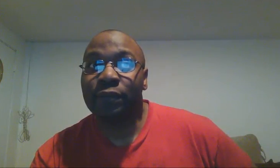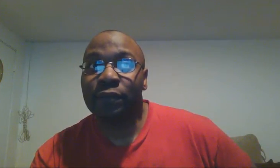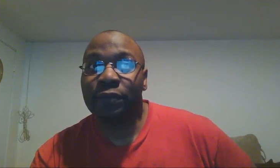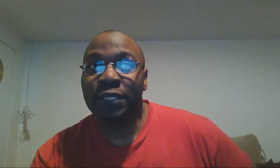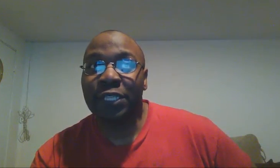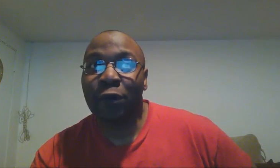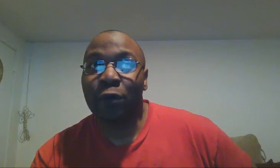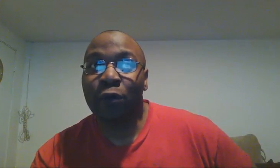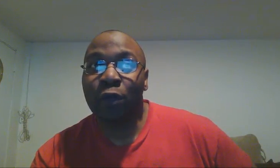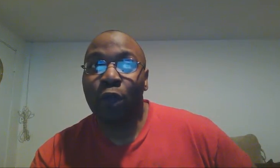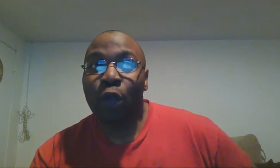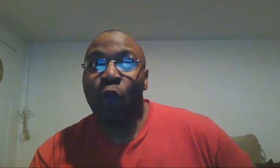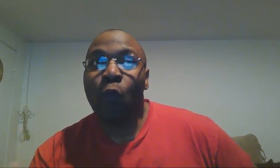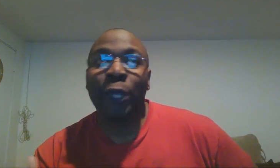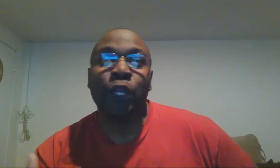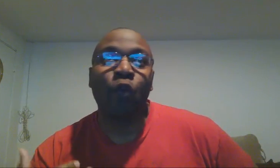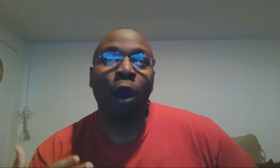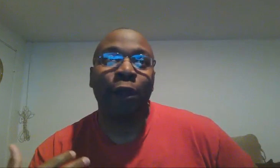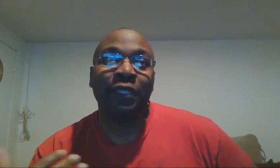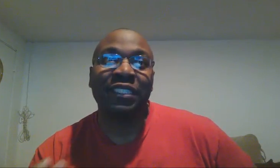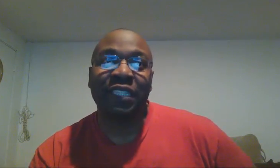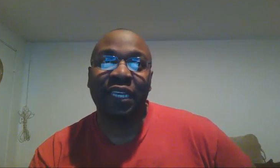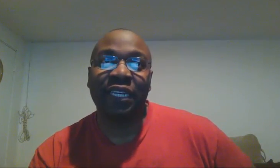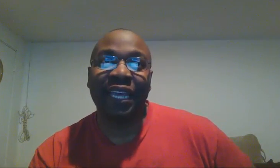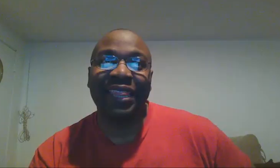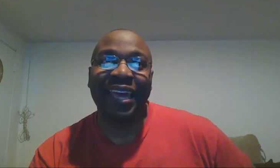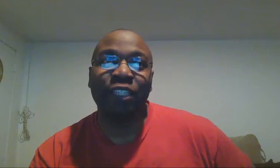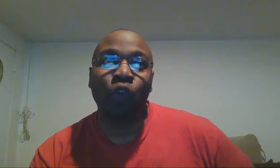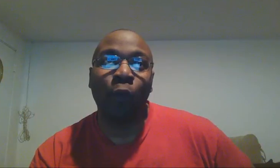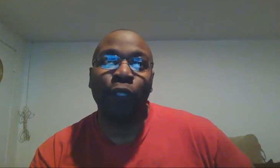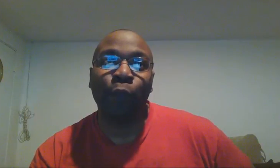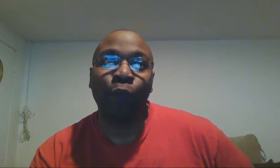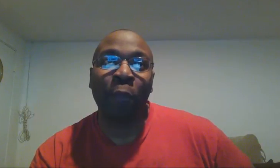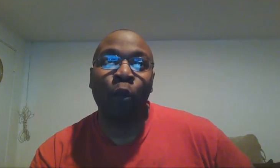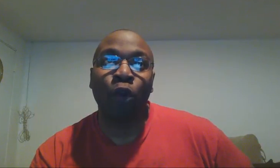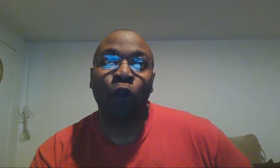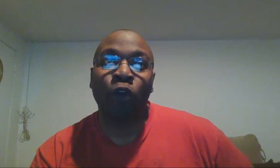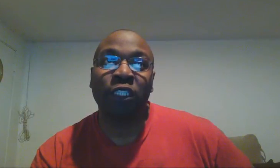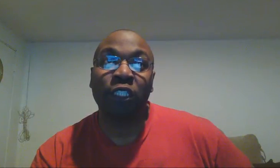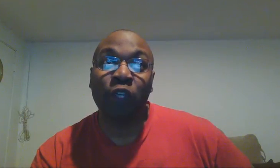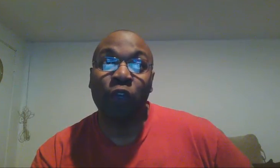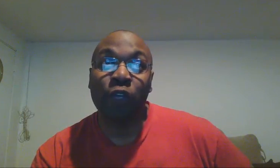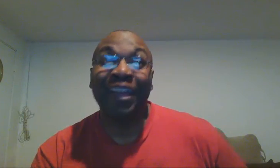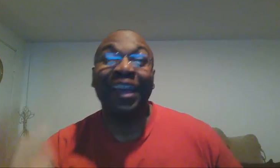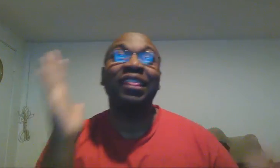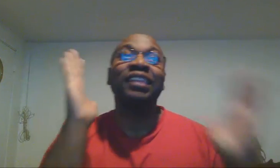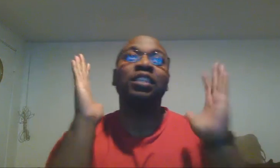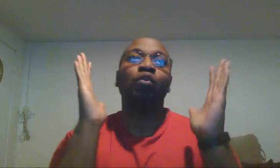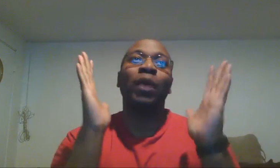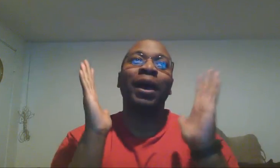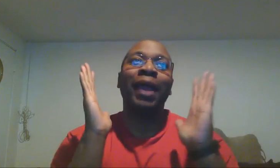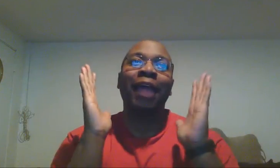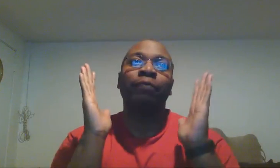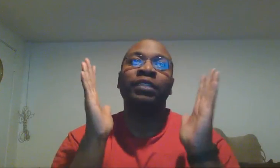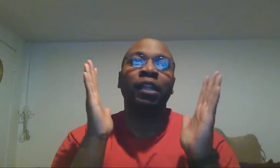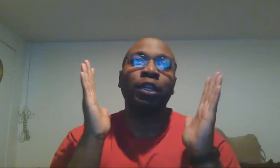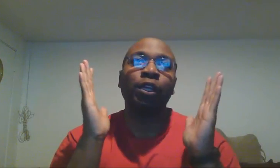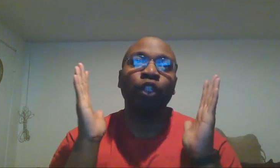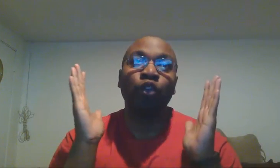So when you are in sin, that is going to bring more curses to you. This is why I am telling you to